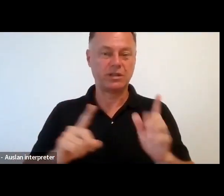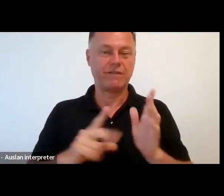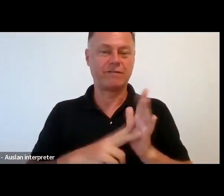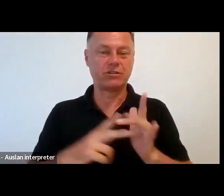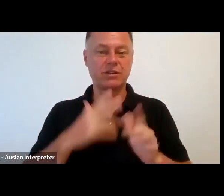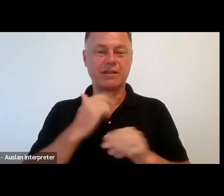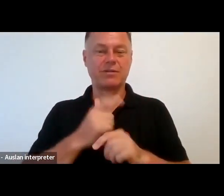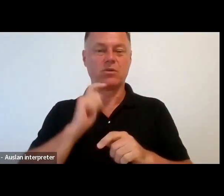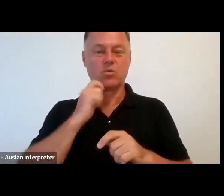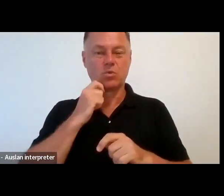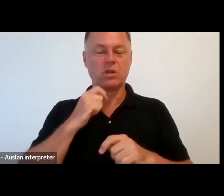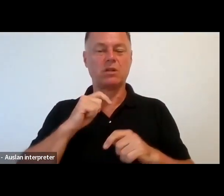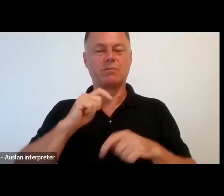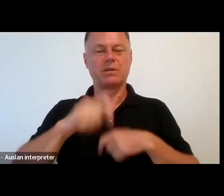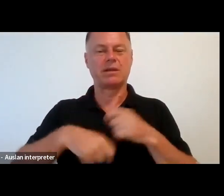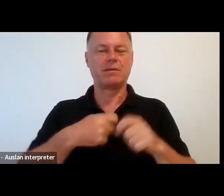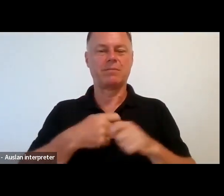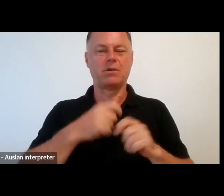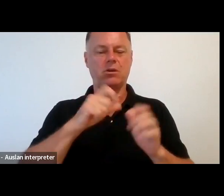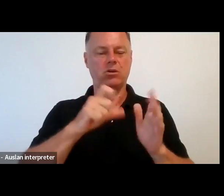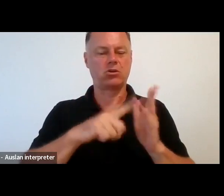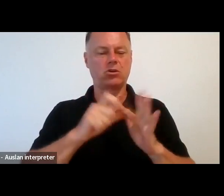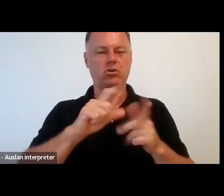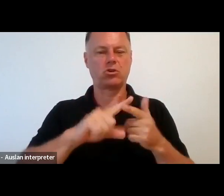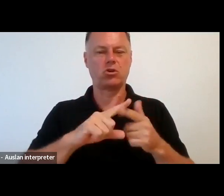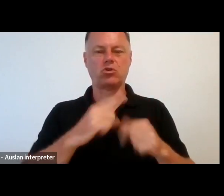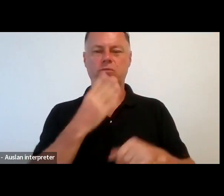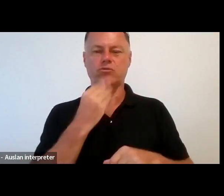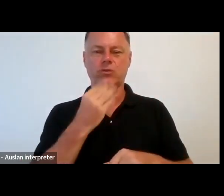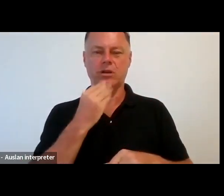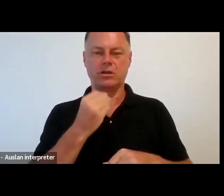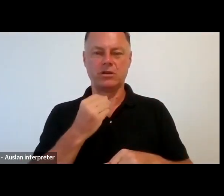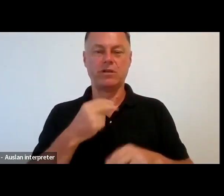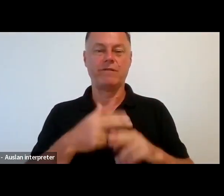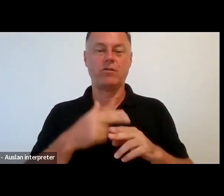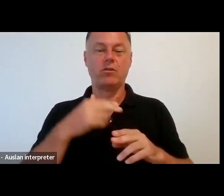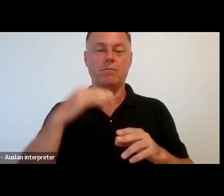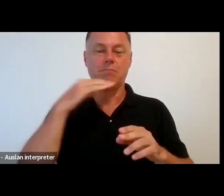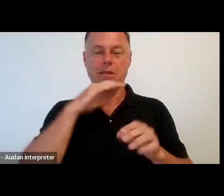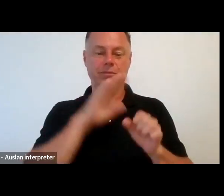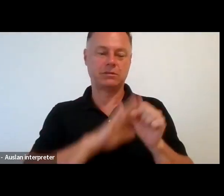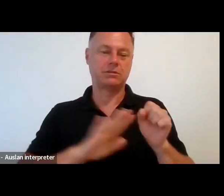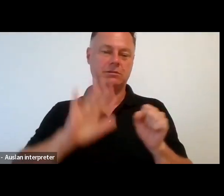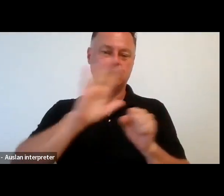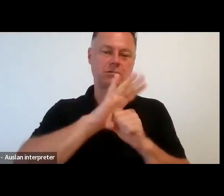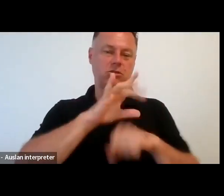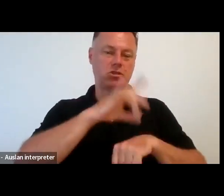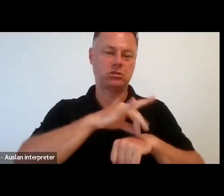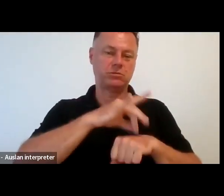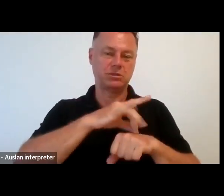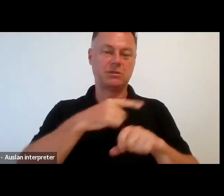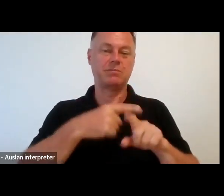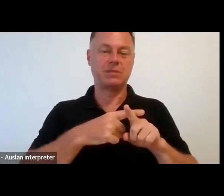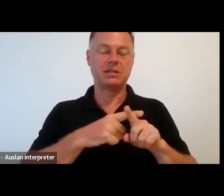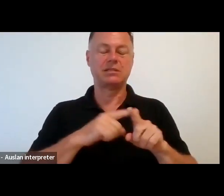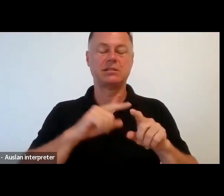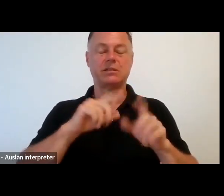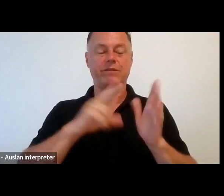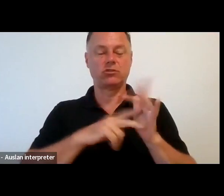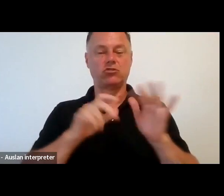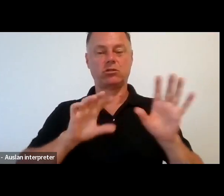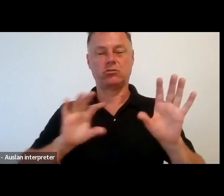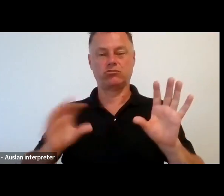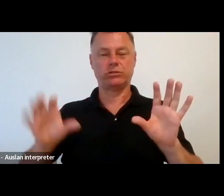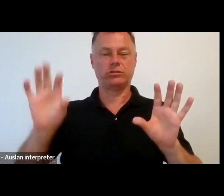commencing a code brown, a statewide code brown across metropolitan hospitals and each of the regional centres and